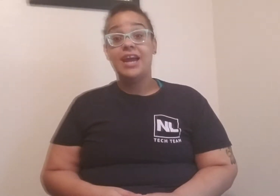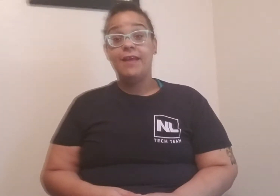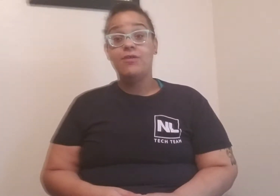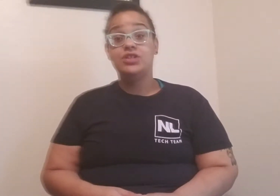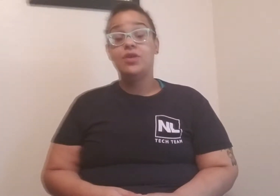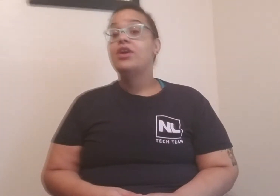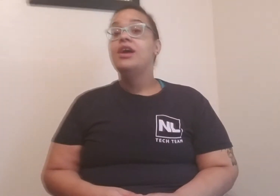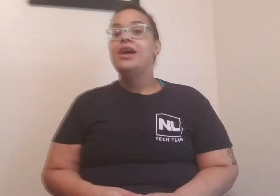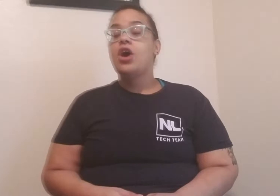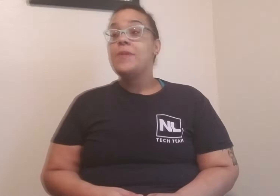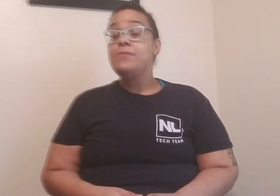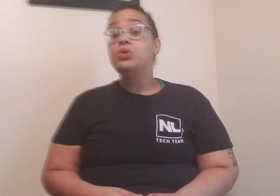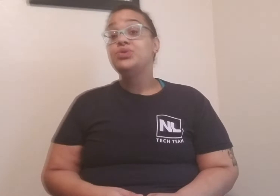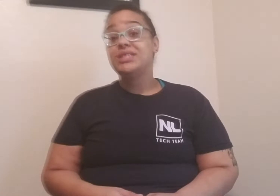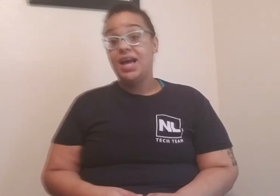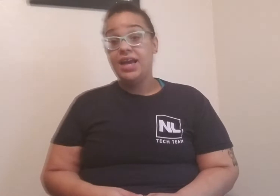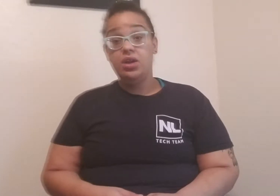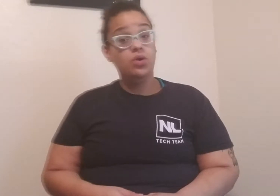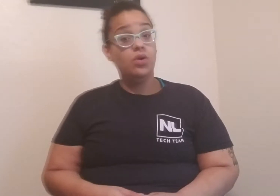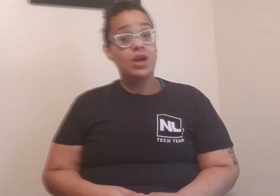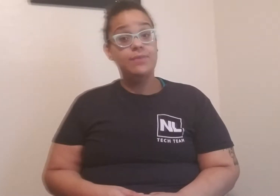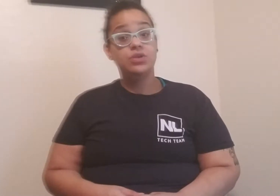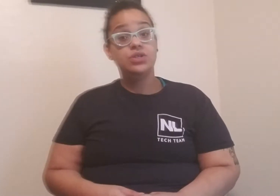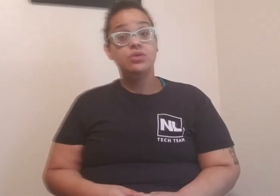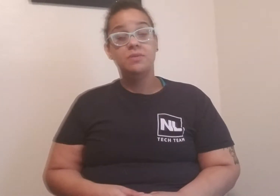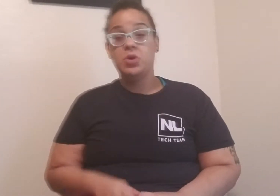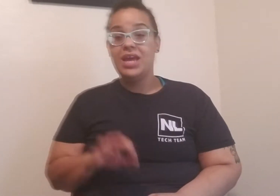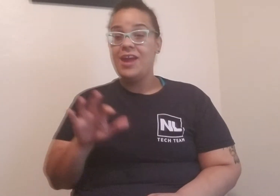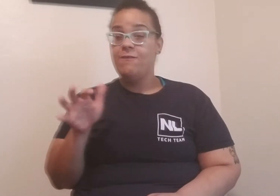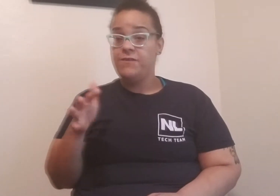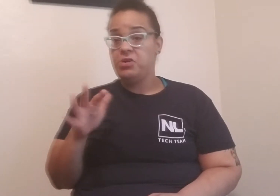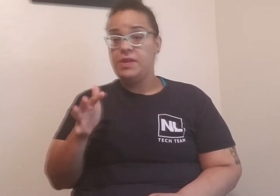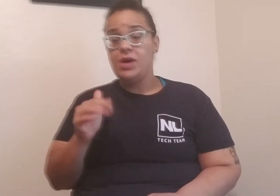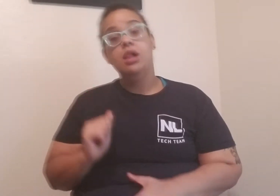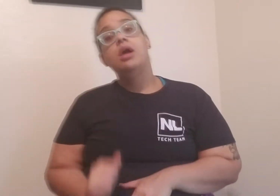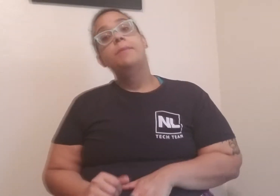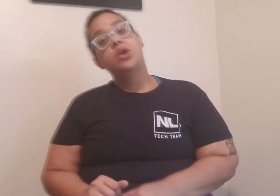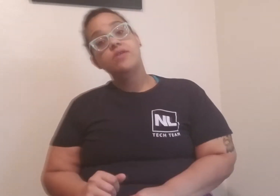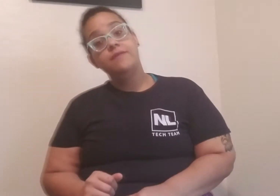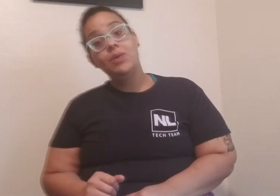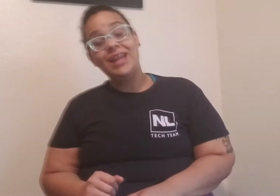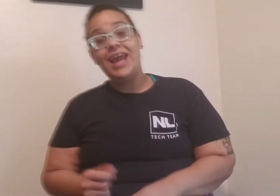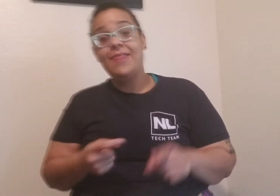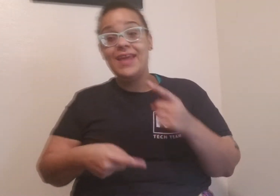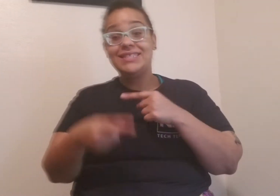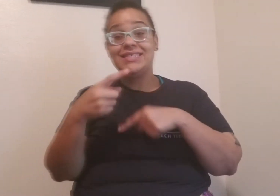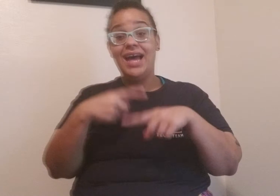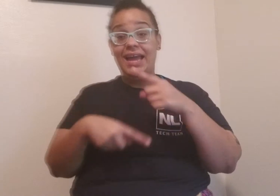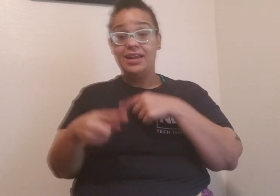language. So there are people who sign who are able to communicate fairly well but aren't fluent, and they sign.